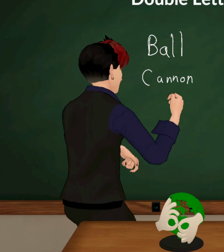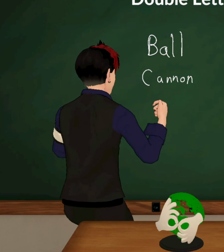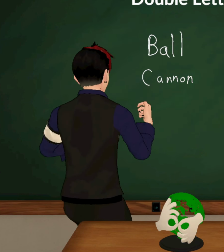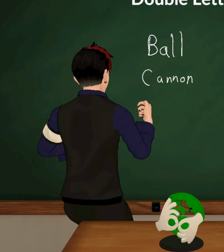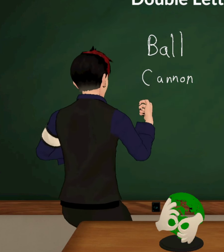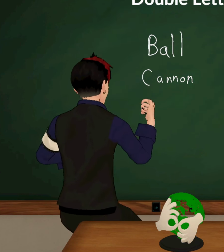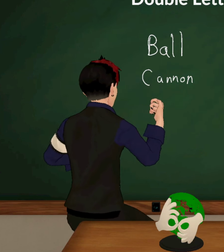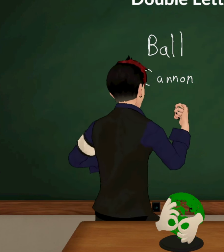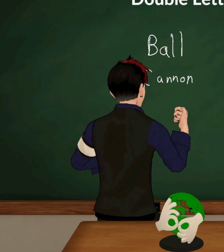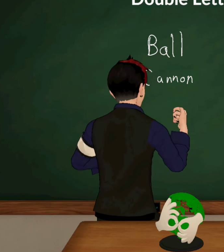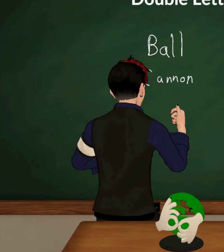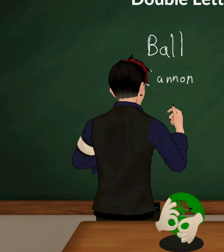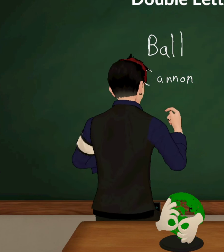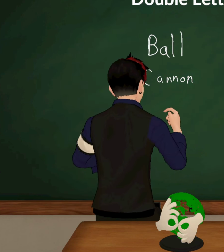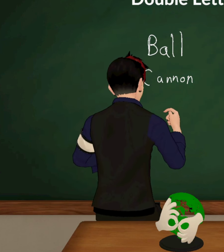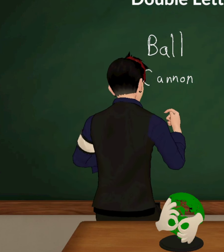concept. No,